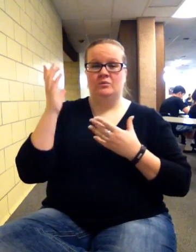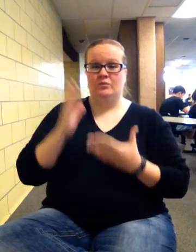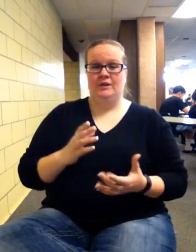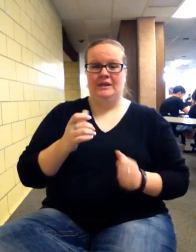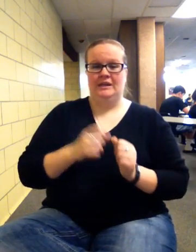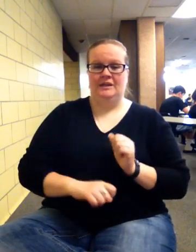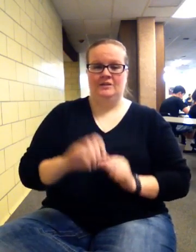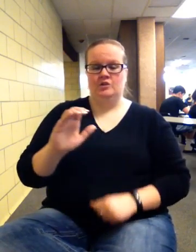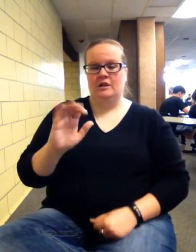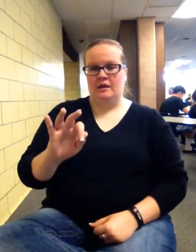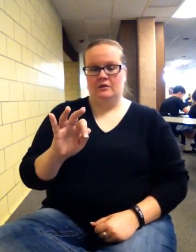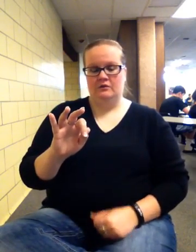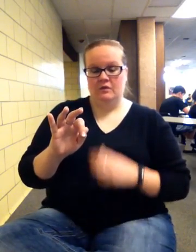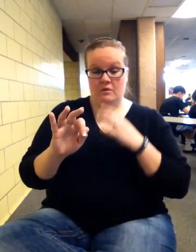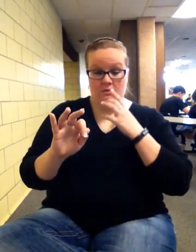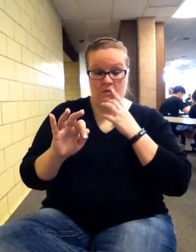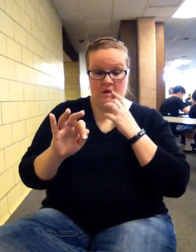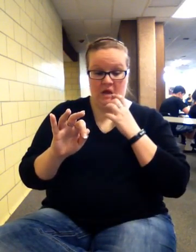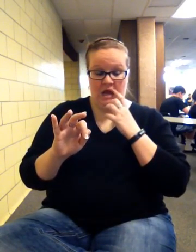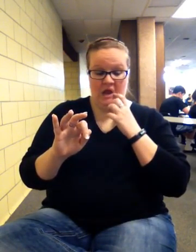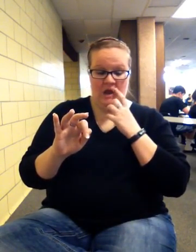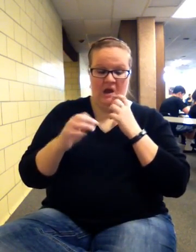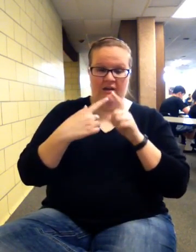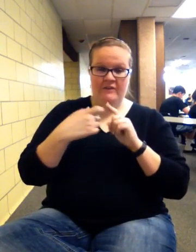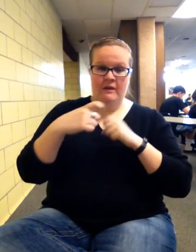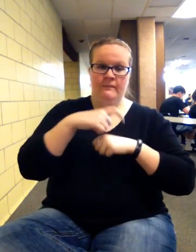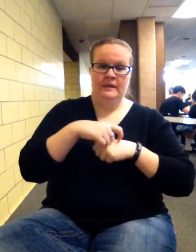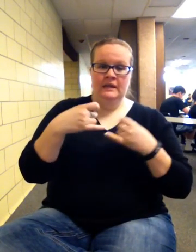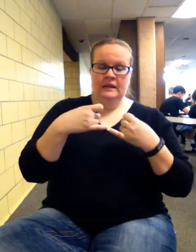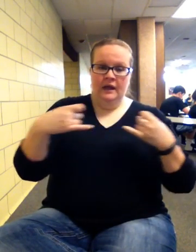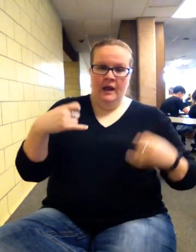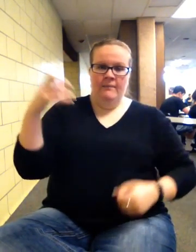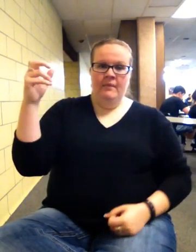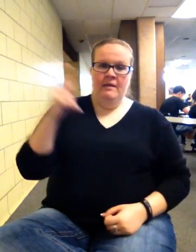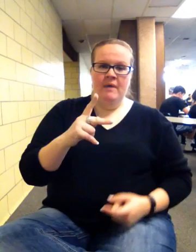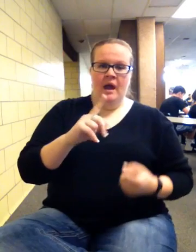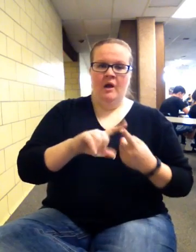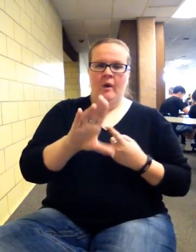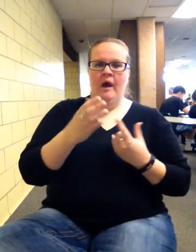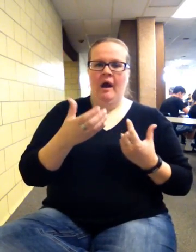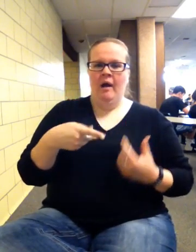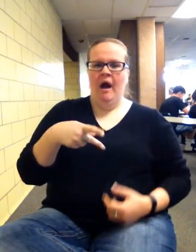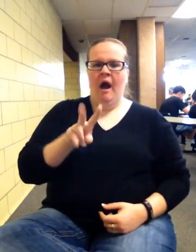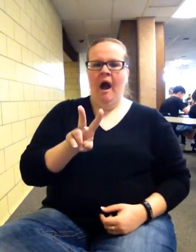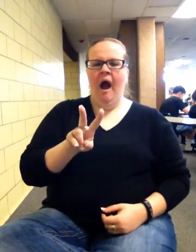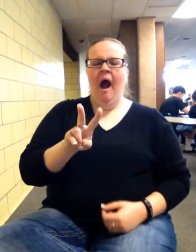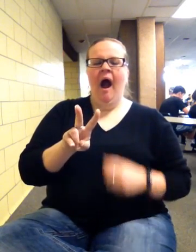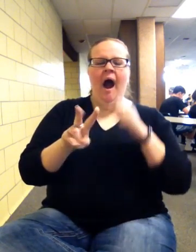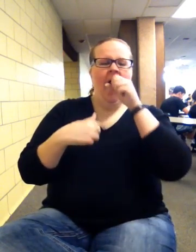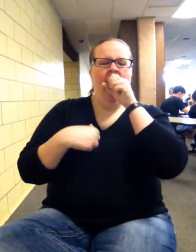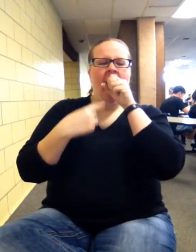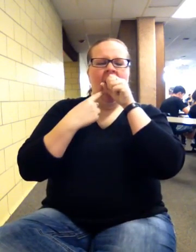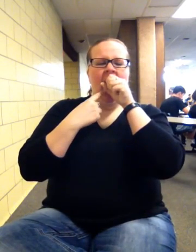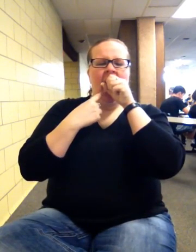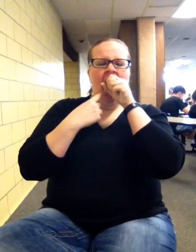these cash flows from the timeline back to their present value. So what I'm saying is I want all of